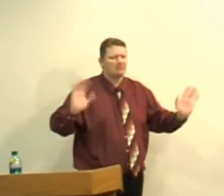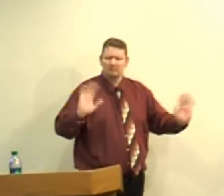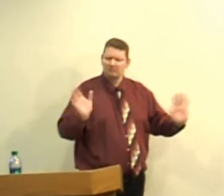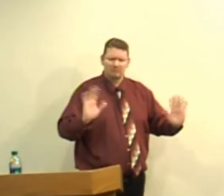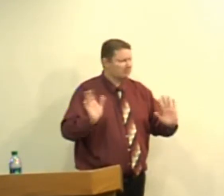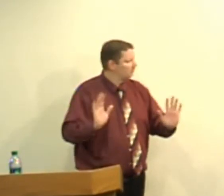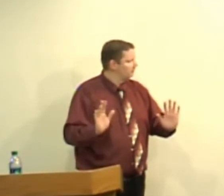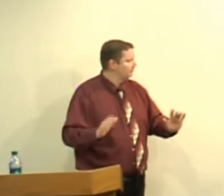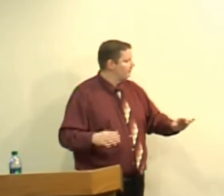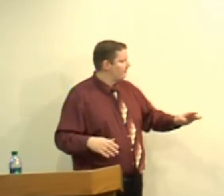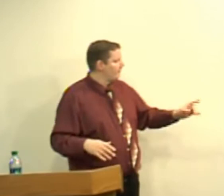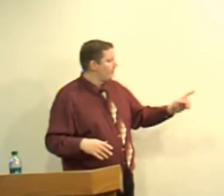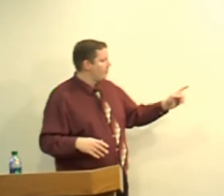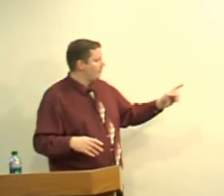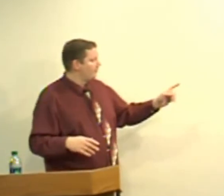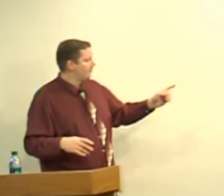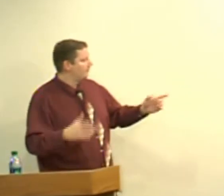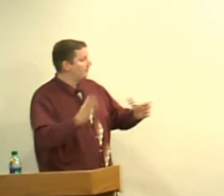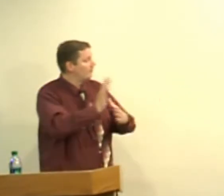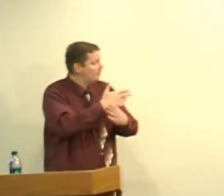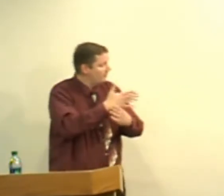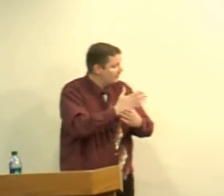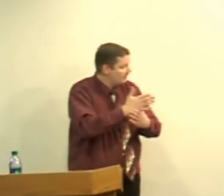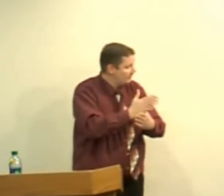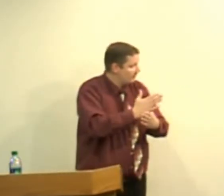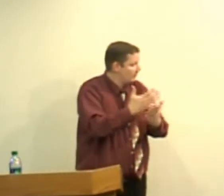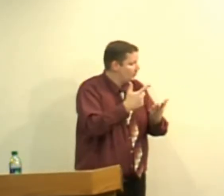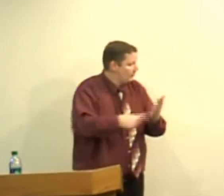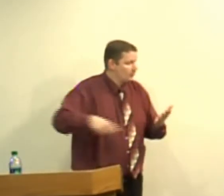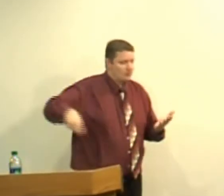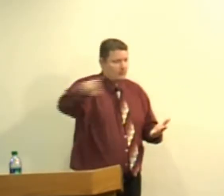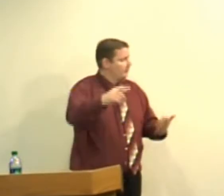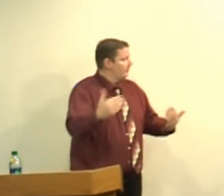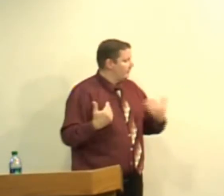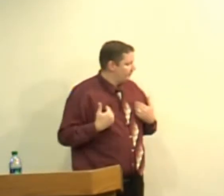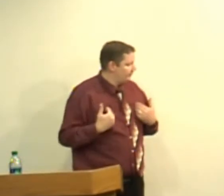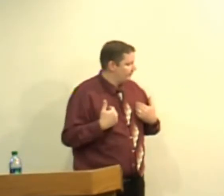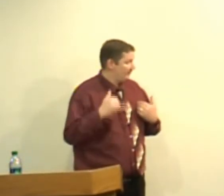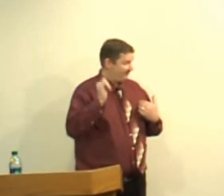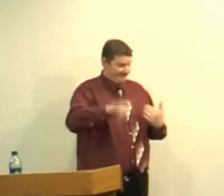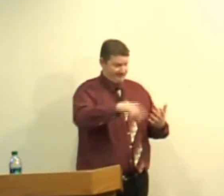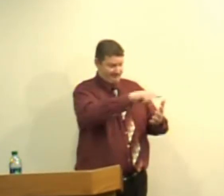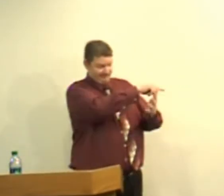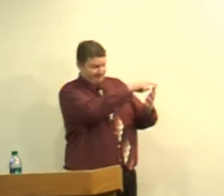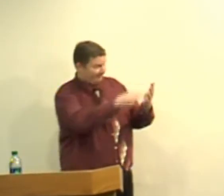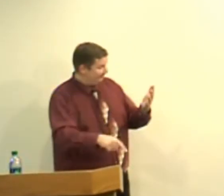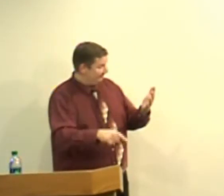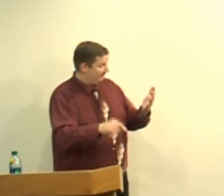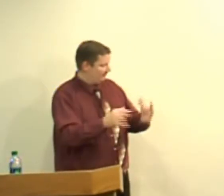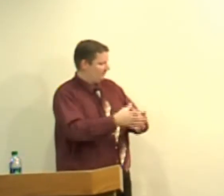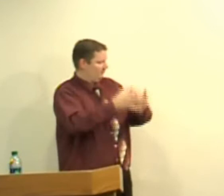Whether to do, what to do good for, what to look at, what to adore. It says, do not neglect to do good,